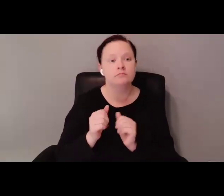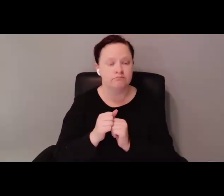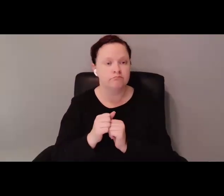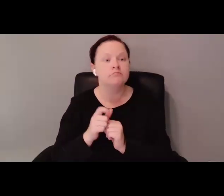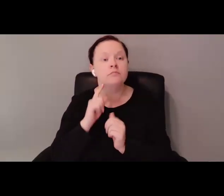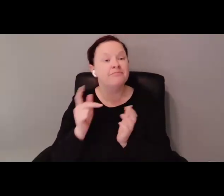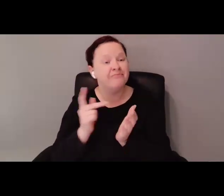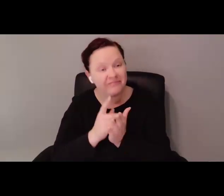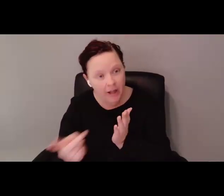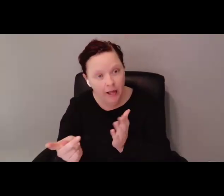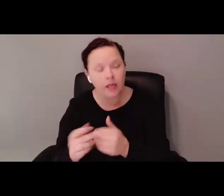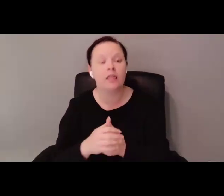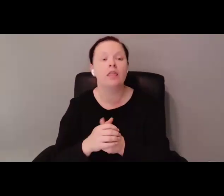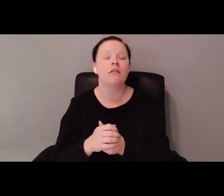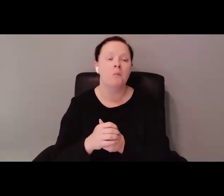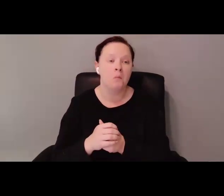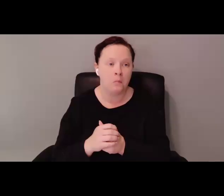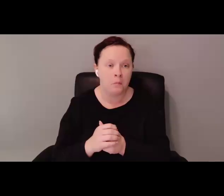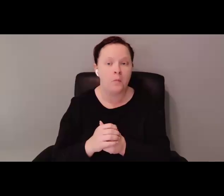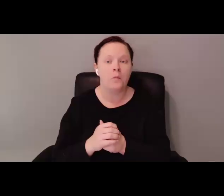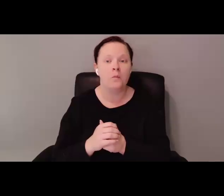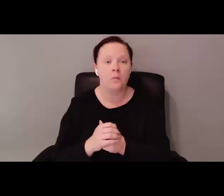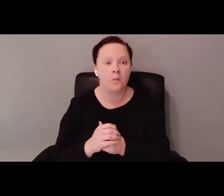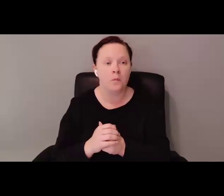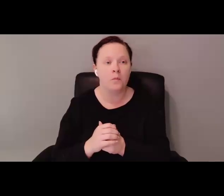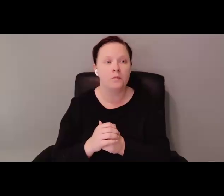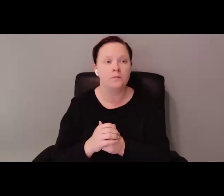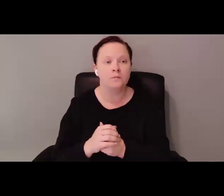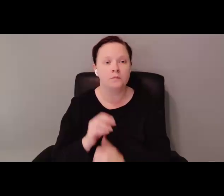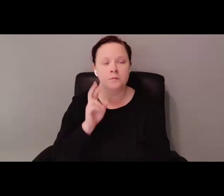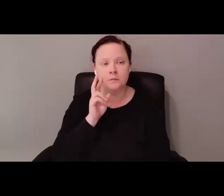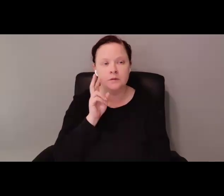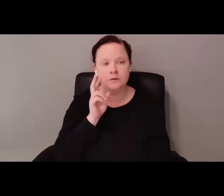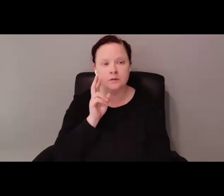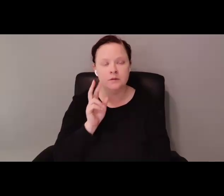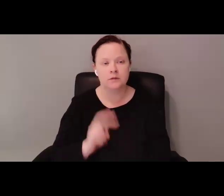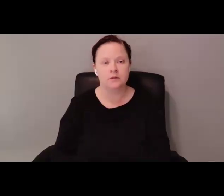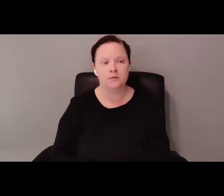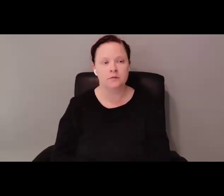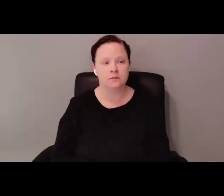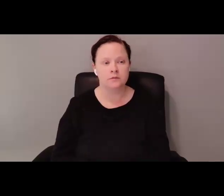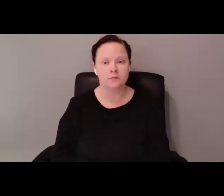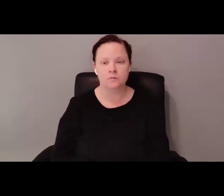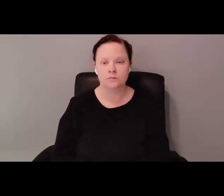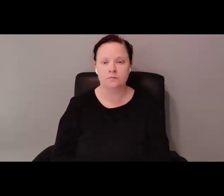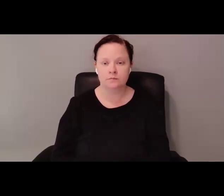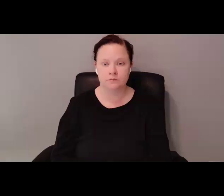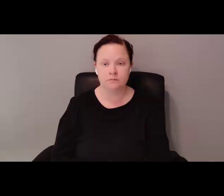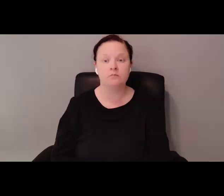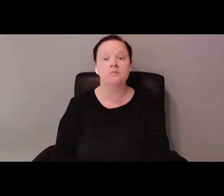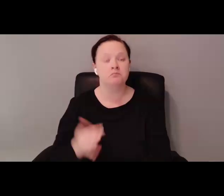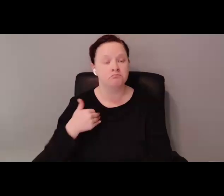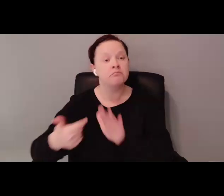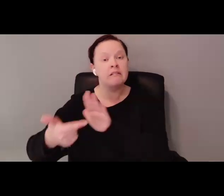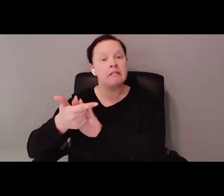failing. Hmm. Let's see. I'm just looking at those other chats. Legalities,